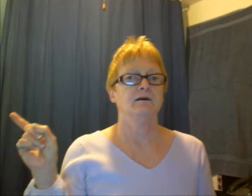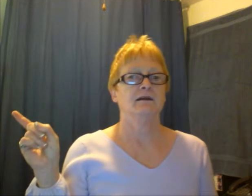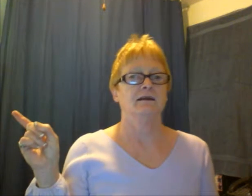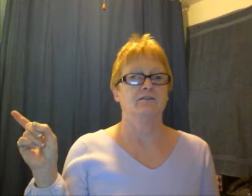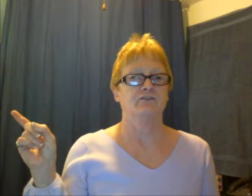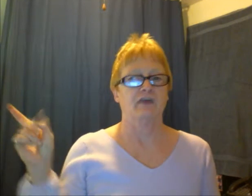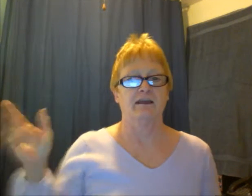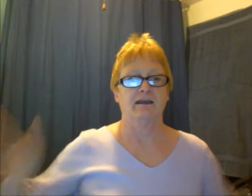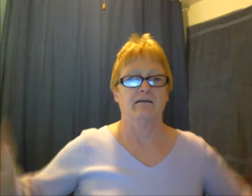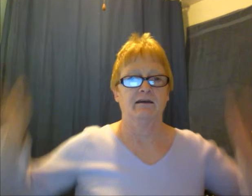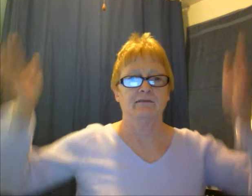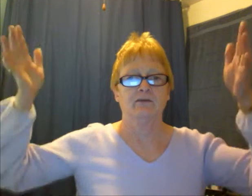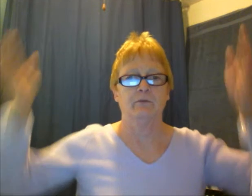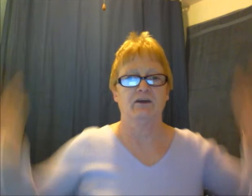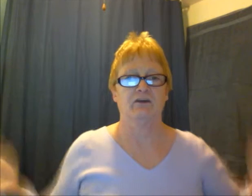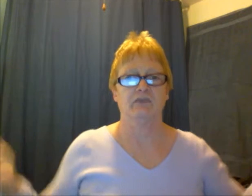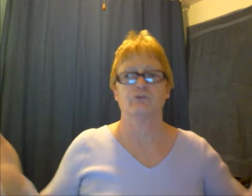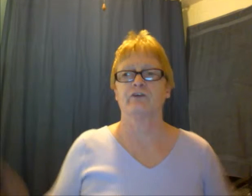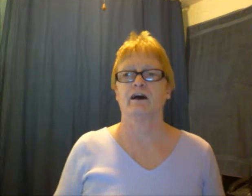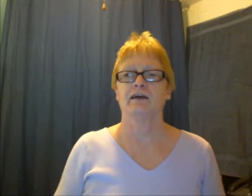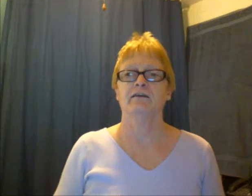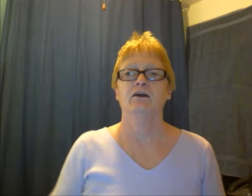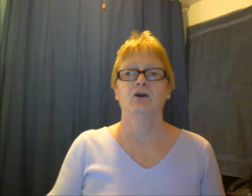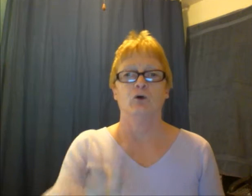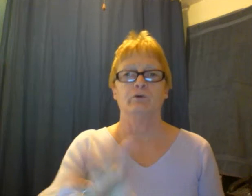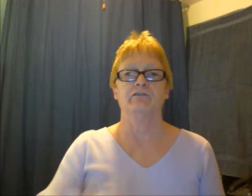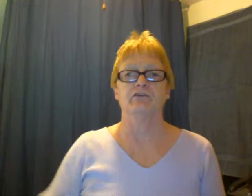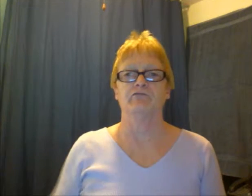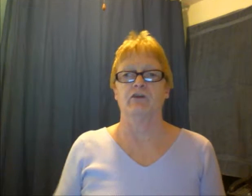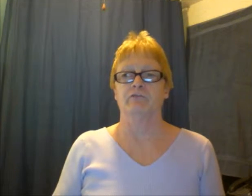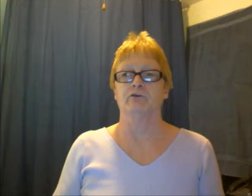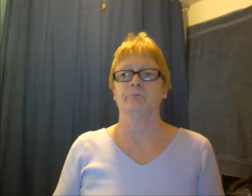in the signing area, can be on either side or even in front of you,